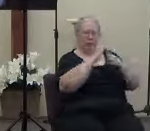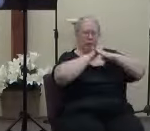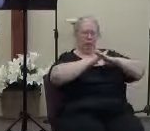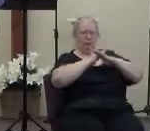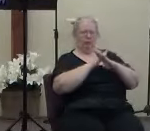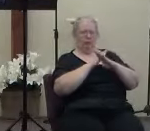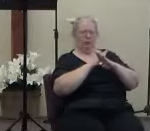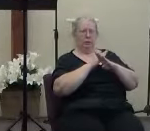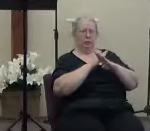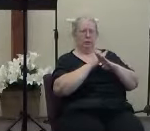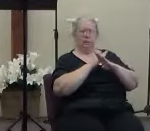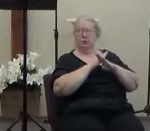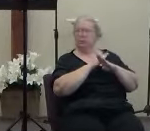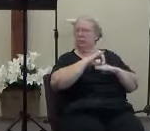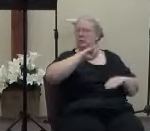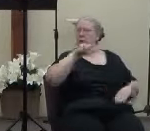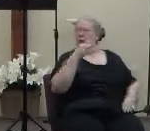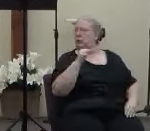Is you wandering around, John?